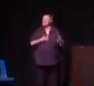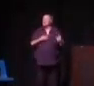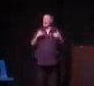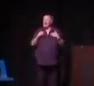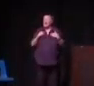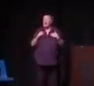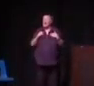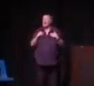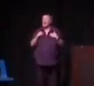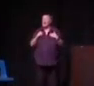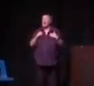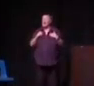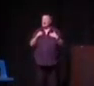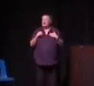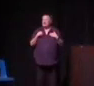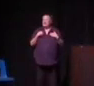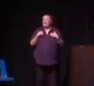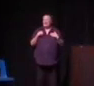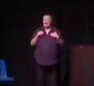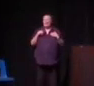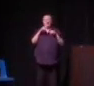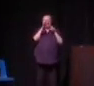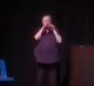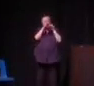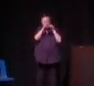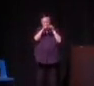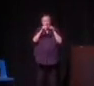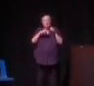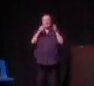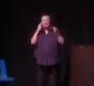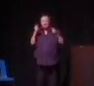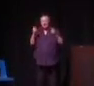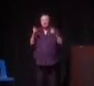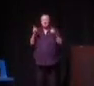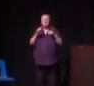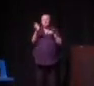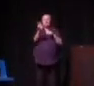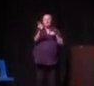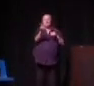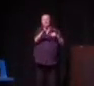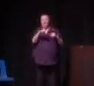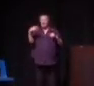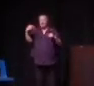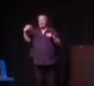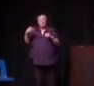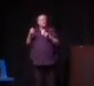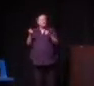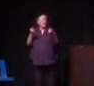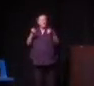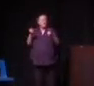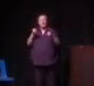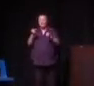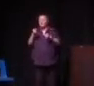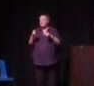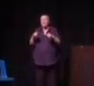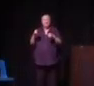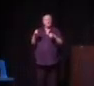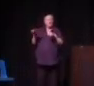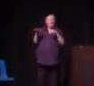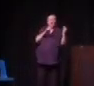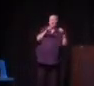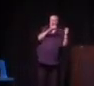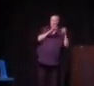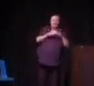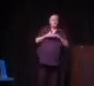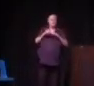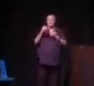is sufficient. It looks like it is. People backing into driveways with fire all around, and people from out of town, people